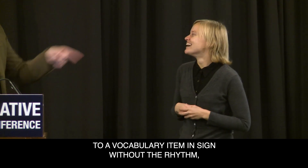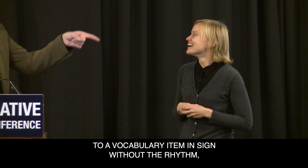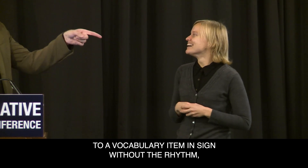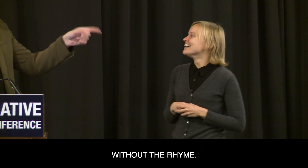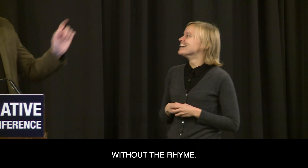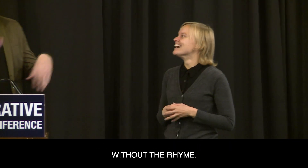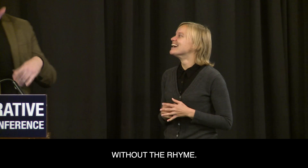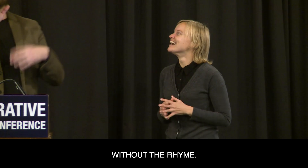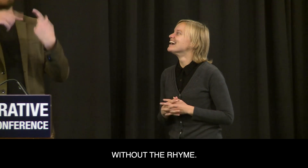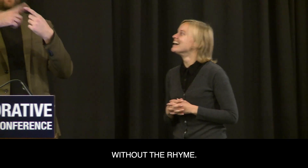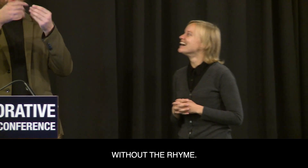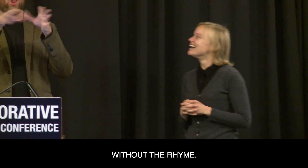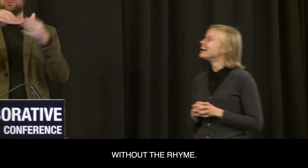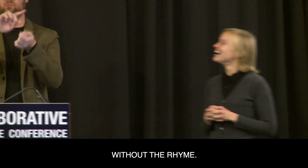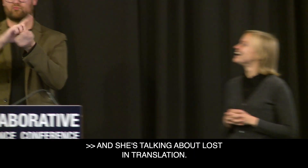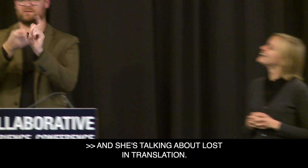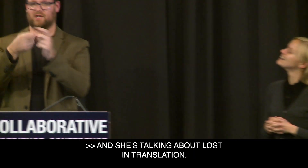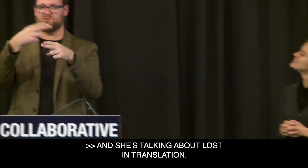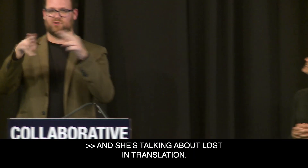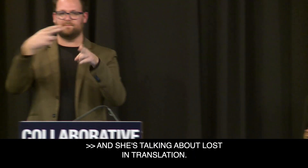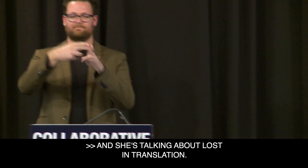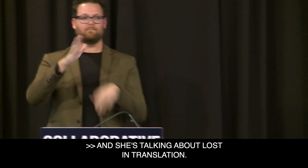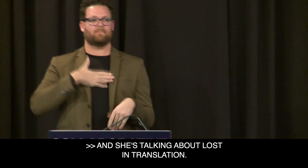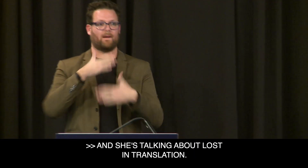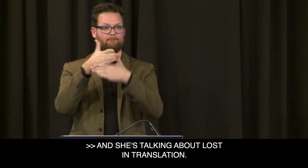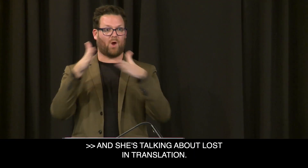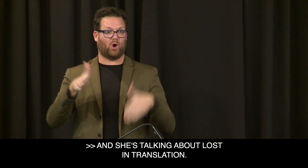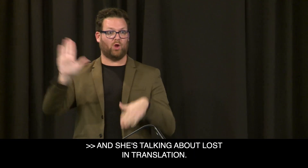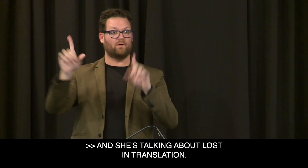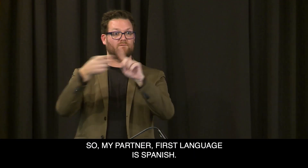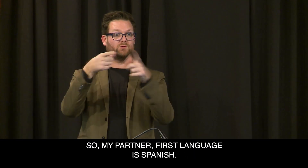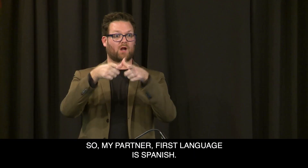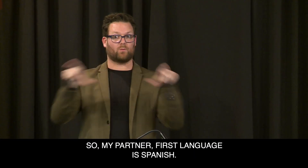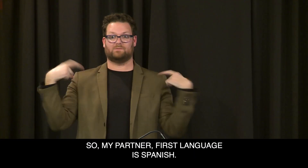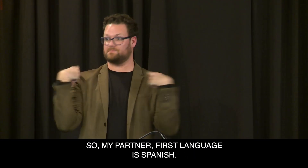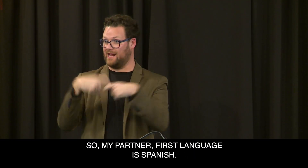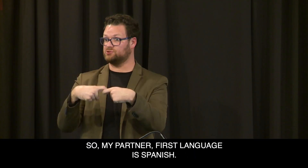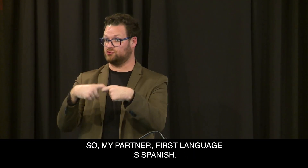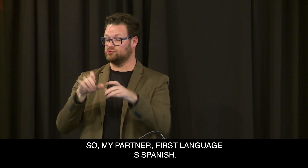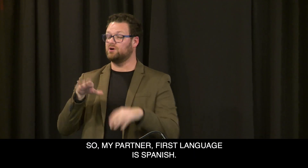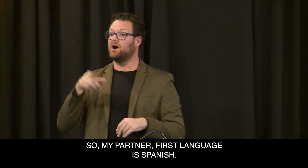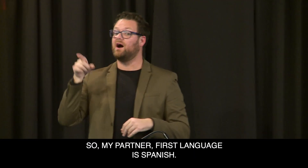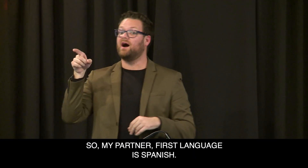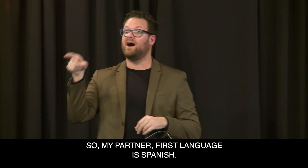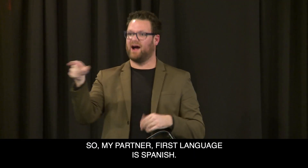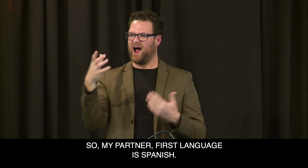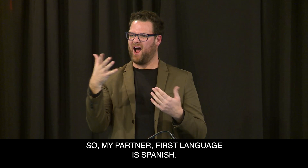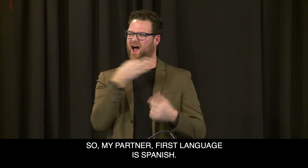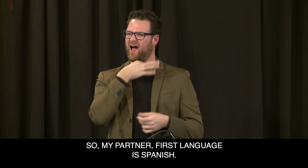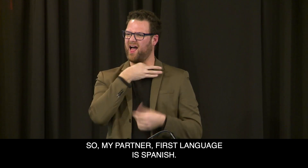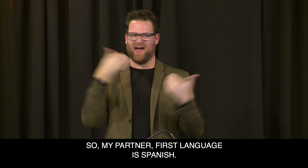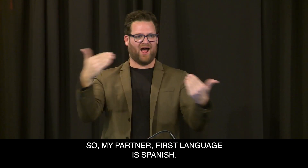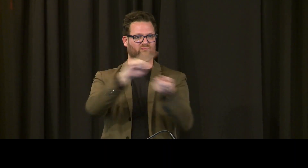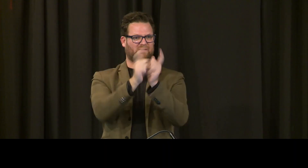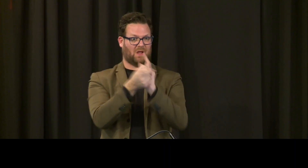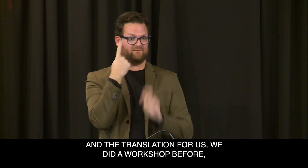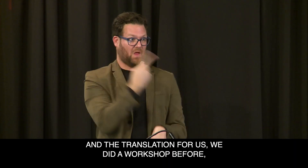rhythm, without the rhyme. And she's talking about lost in translation. So my partner, first language is Spanish. And